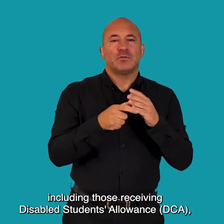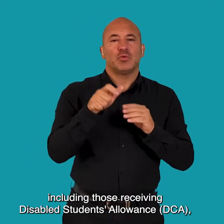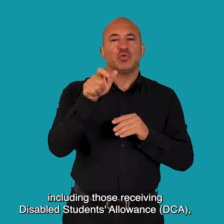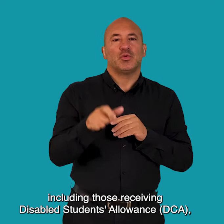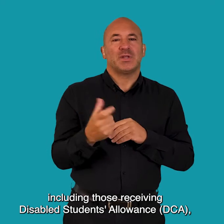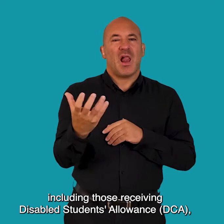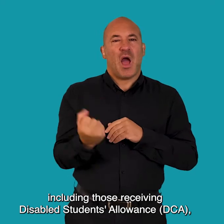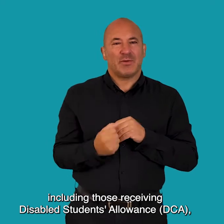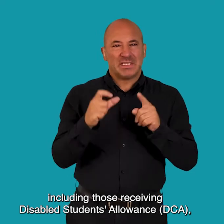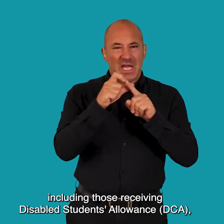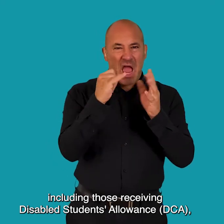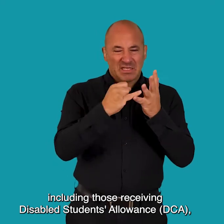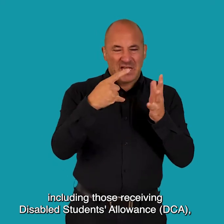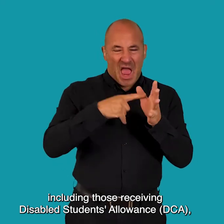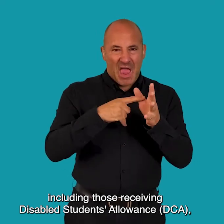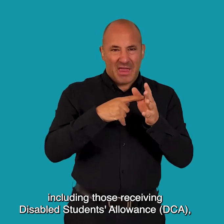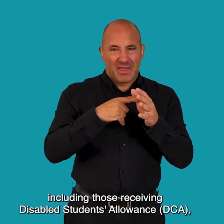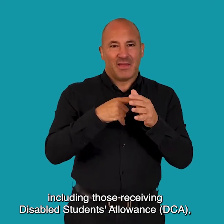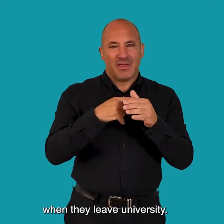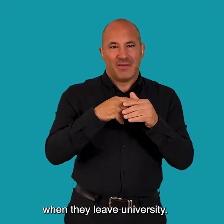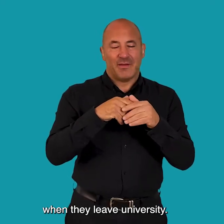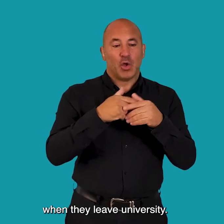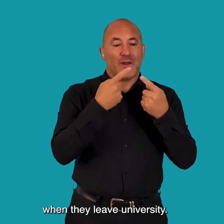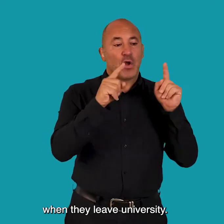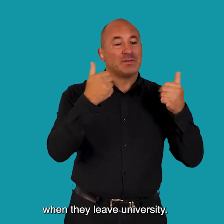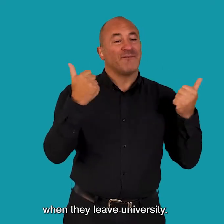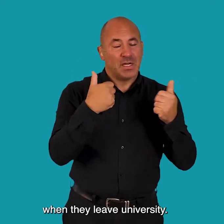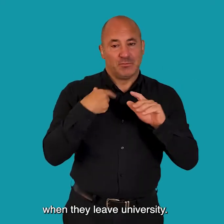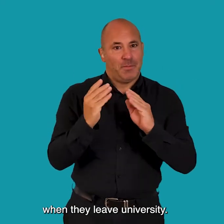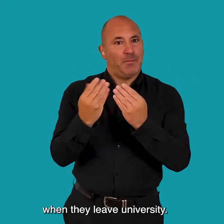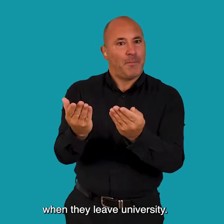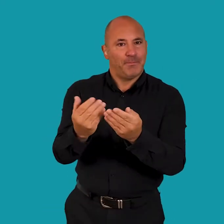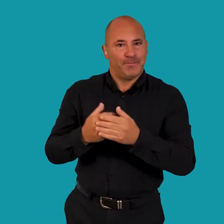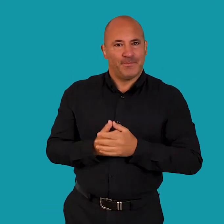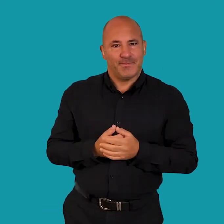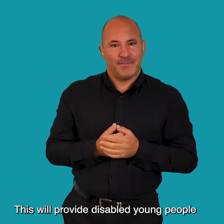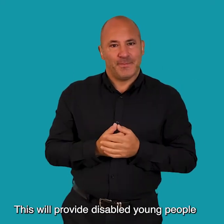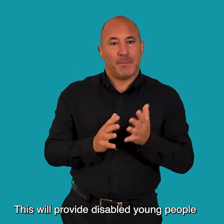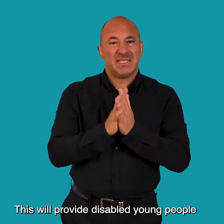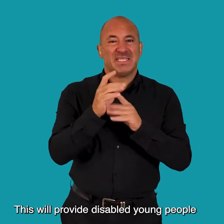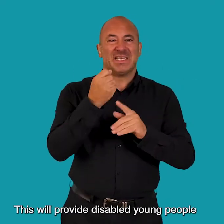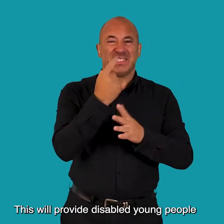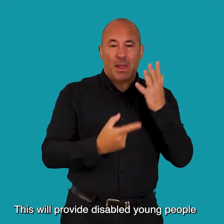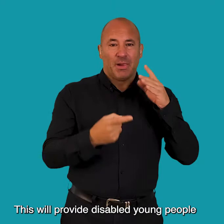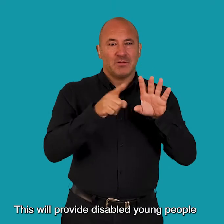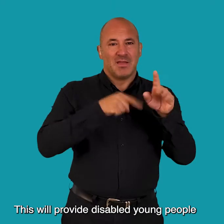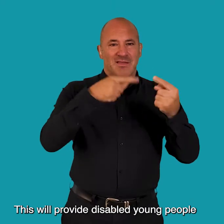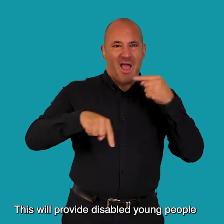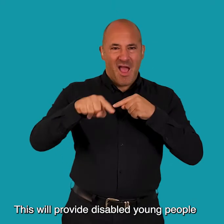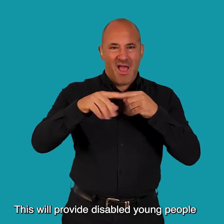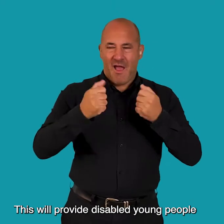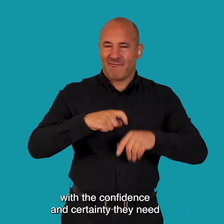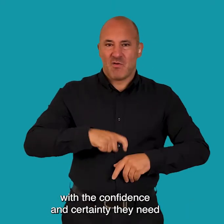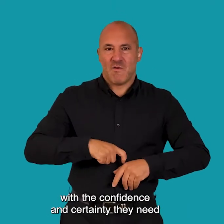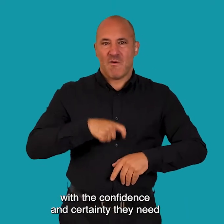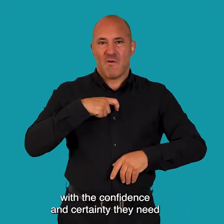Disabled Students Allowance, DCA, when they leave university. This will provide disabled young people with the confidence